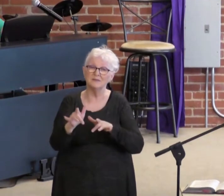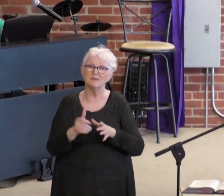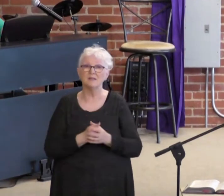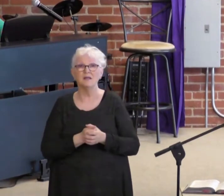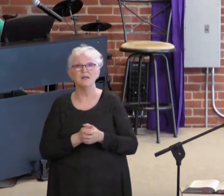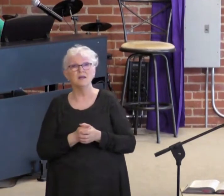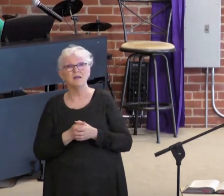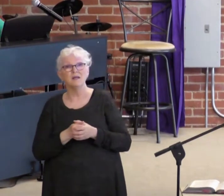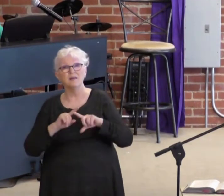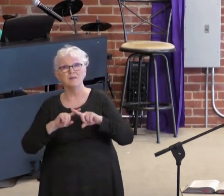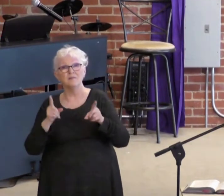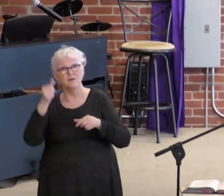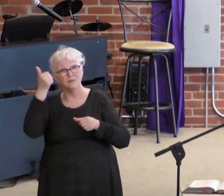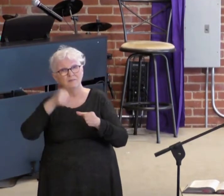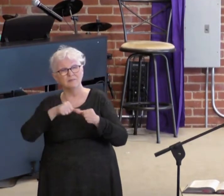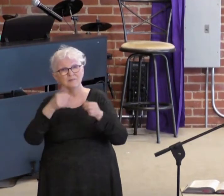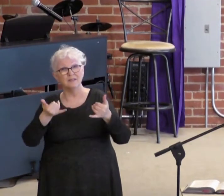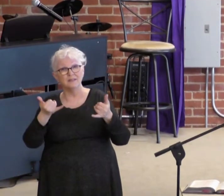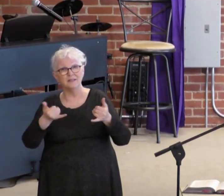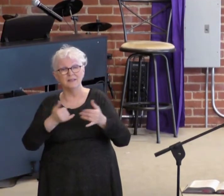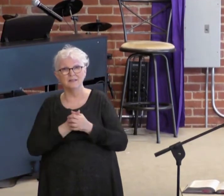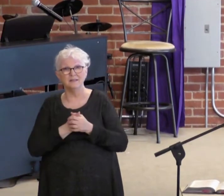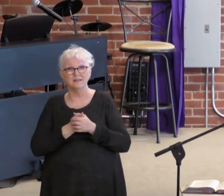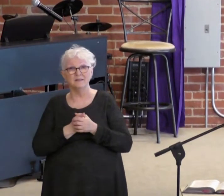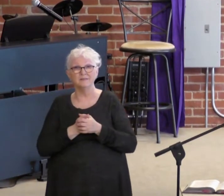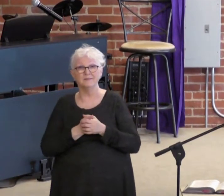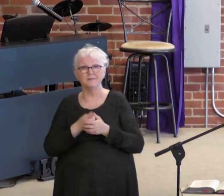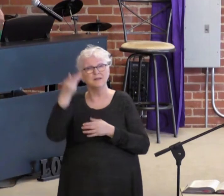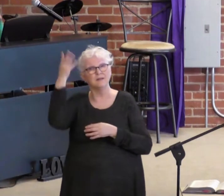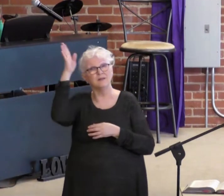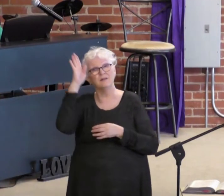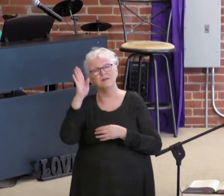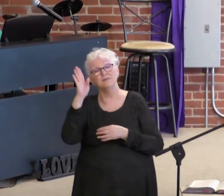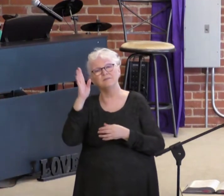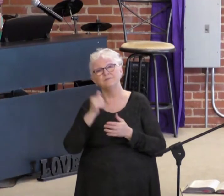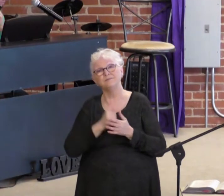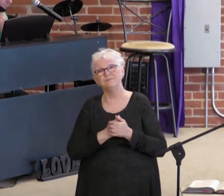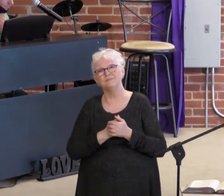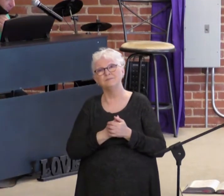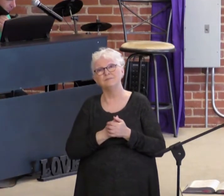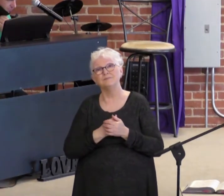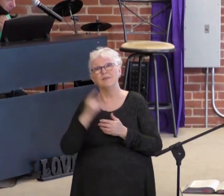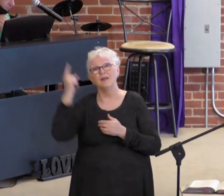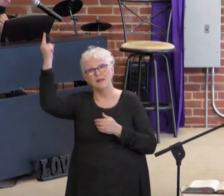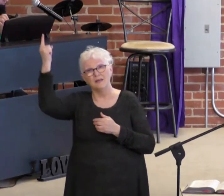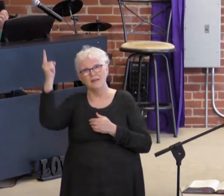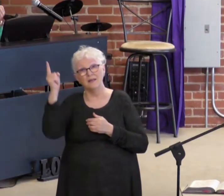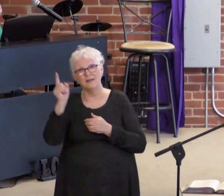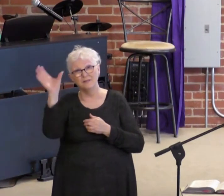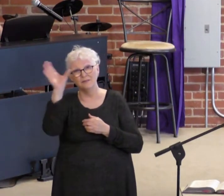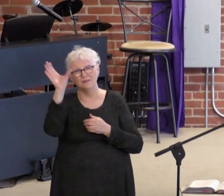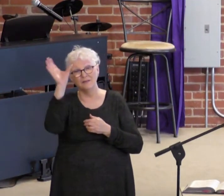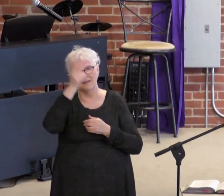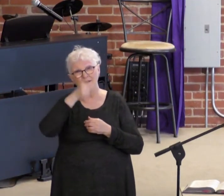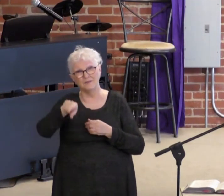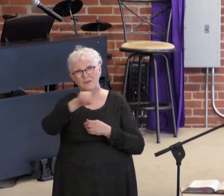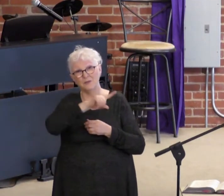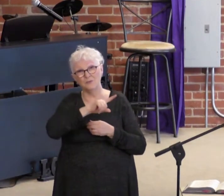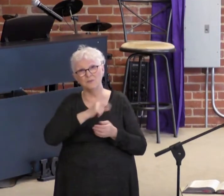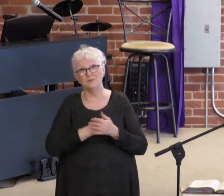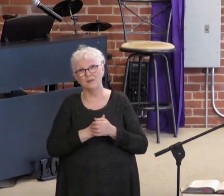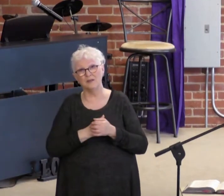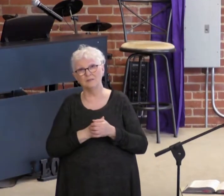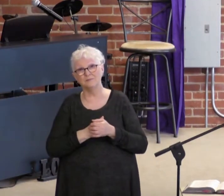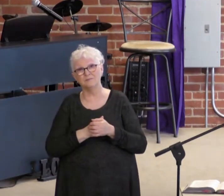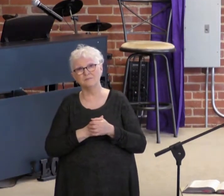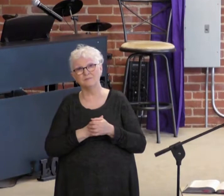But just remember today that God came looking for you.